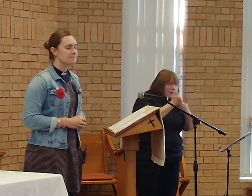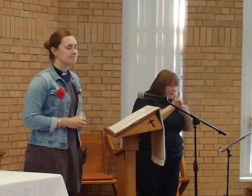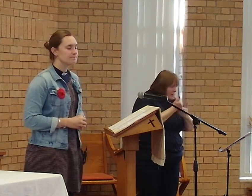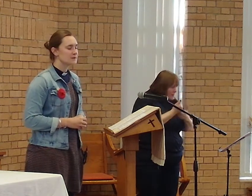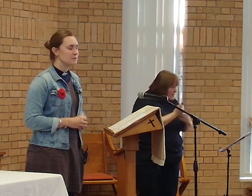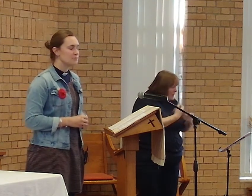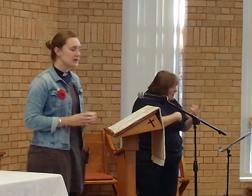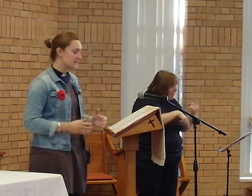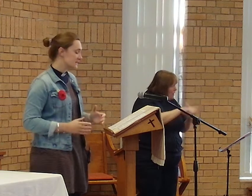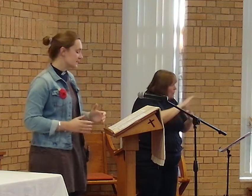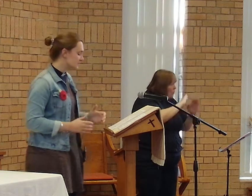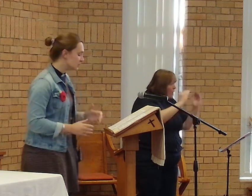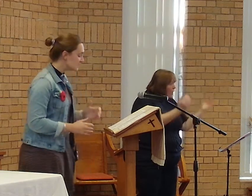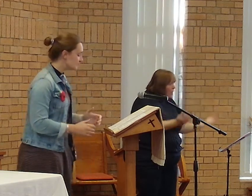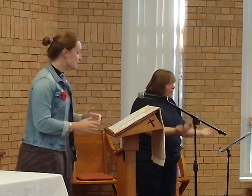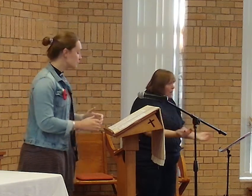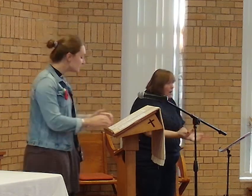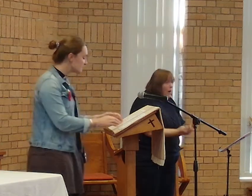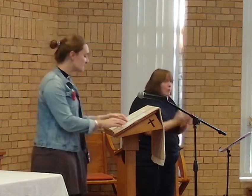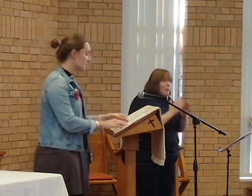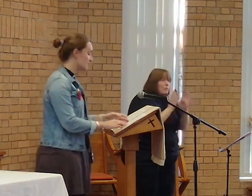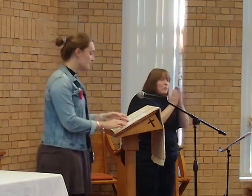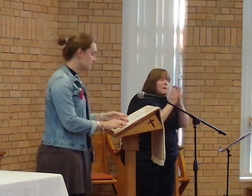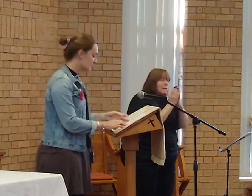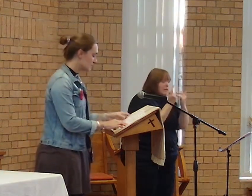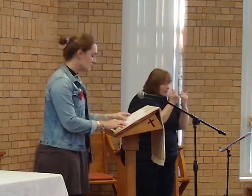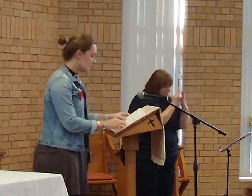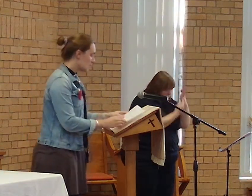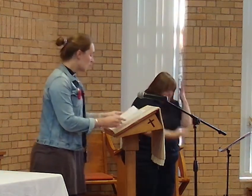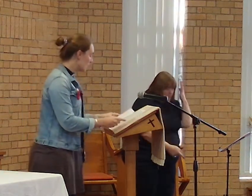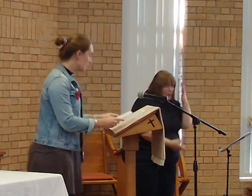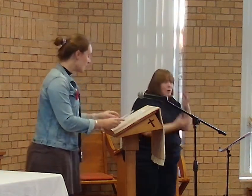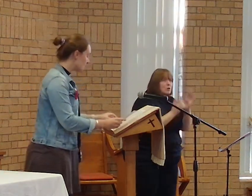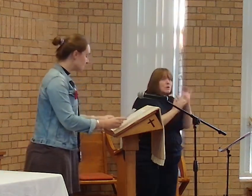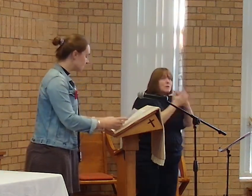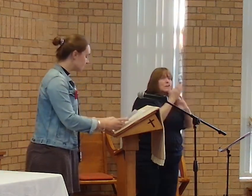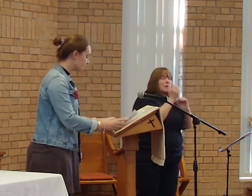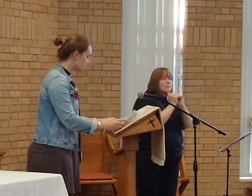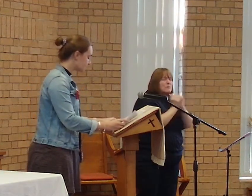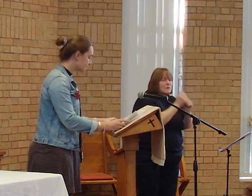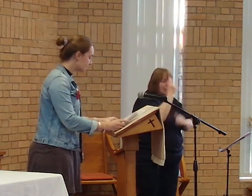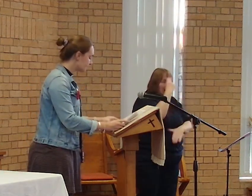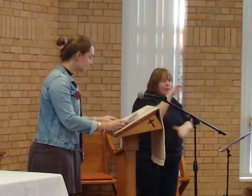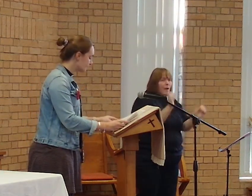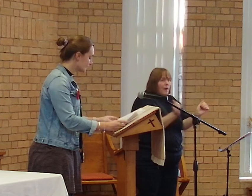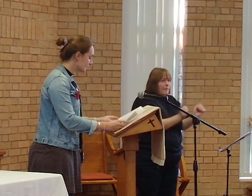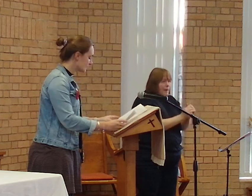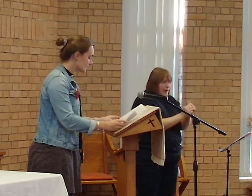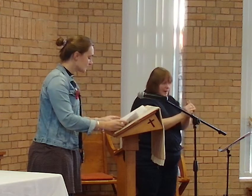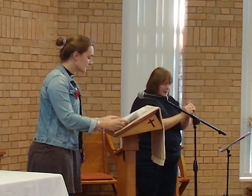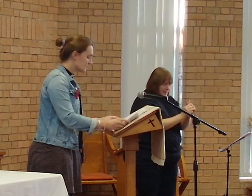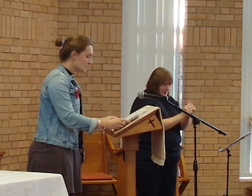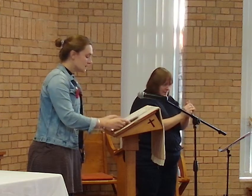world. And we pray these things in Jesus' precious name. Amen.